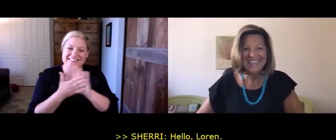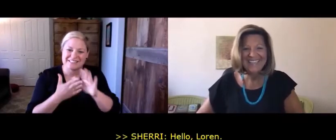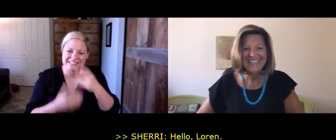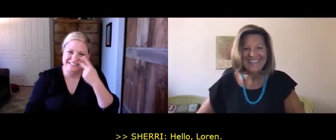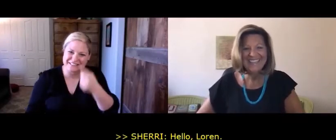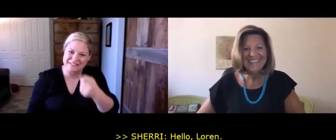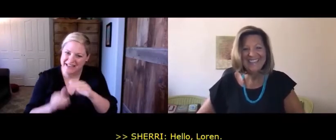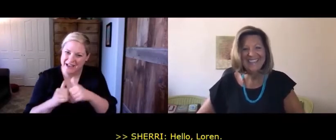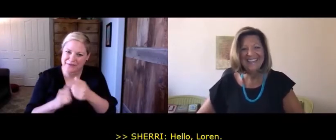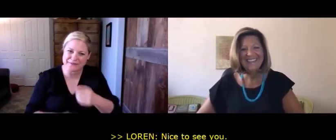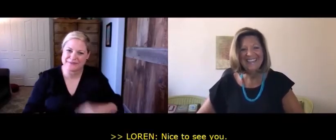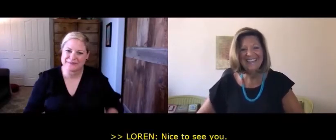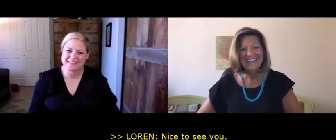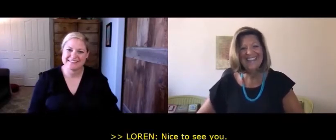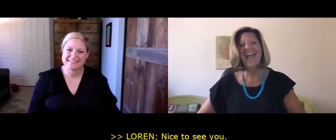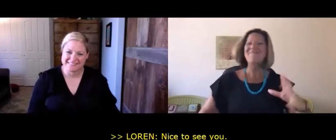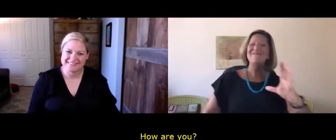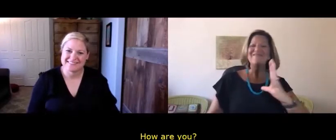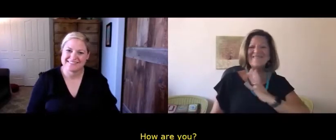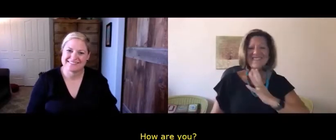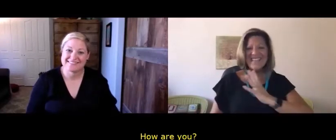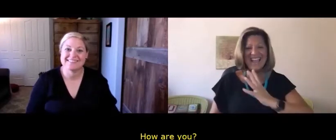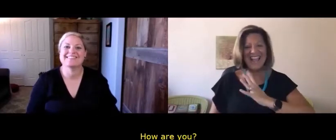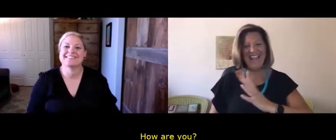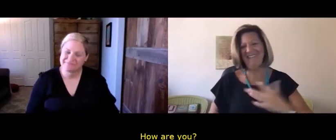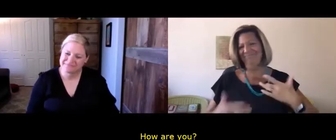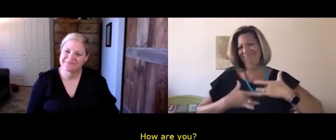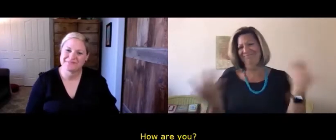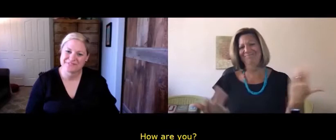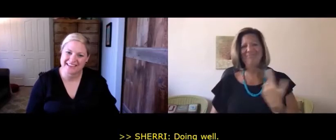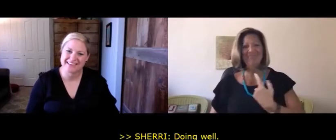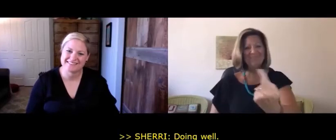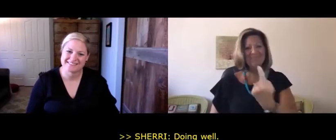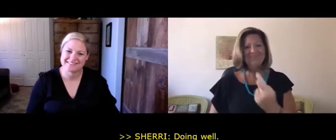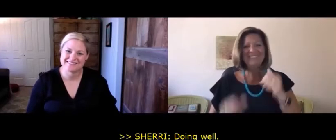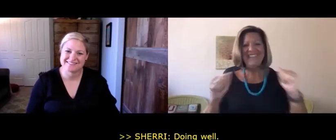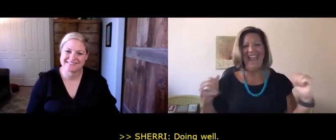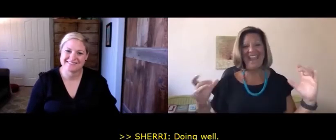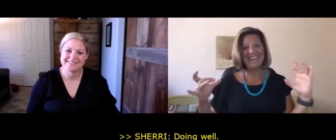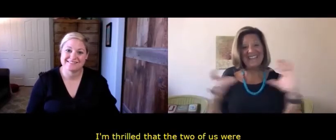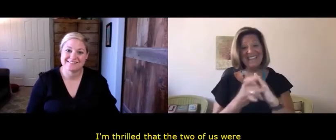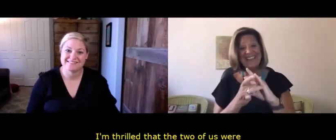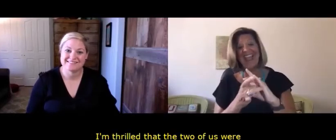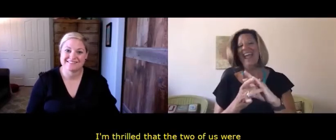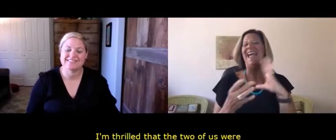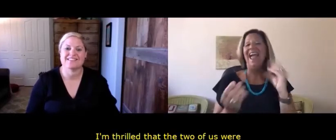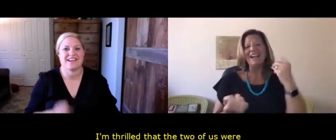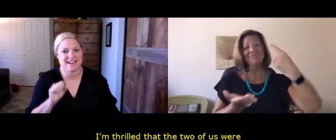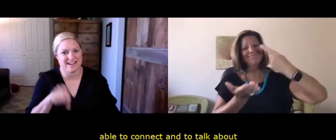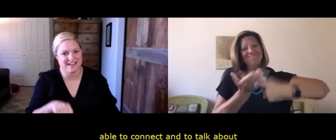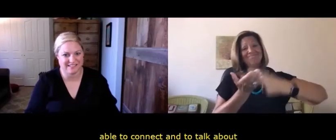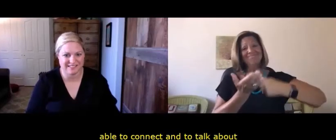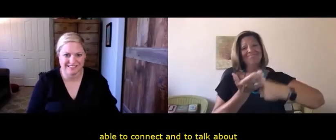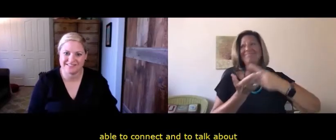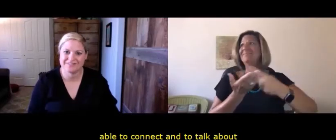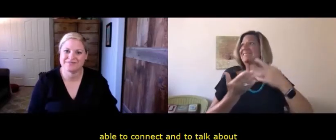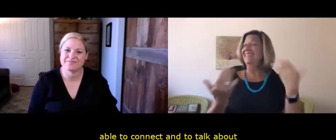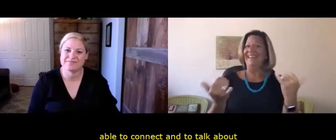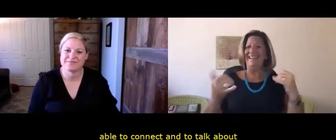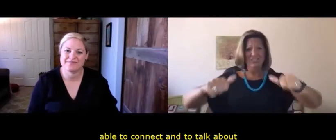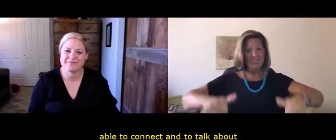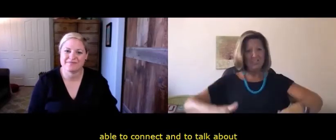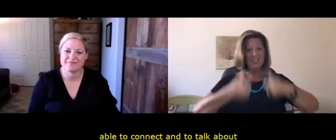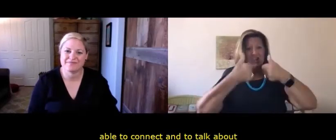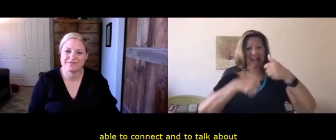Hello, Loren. Nice to see you. How are you? Doing well. I'm thrilled that the two of us were able to